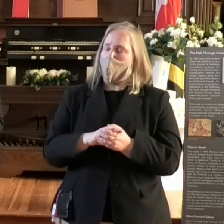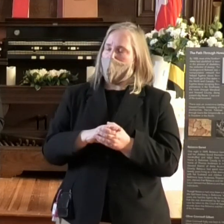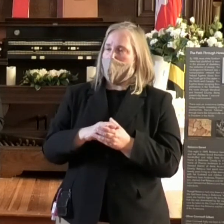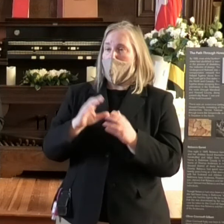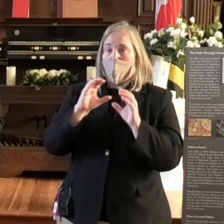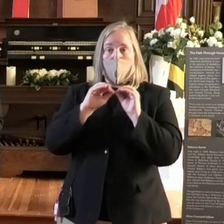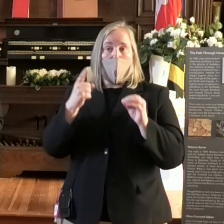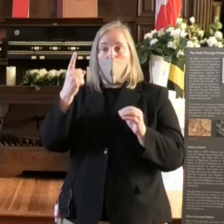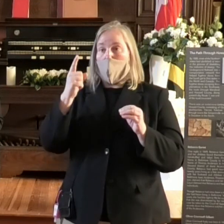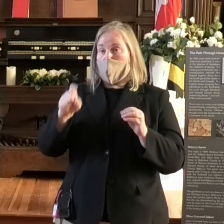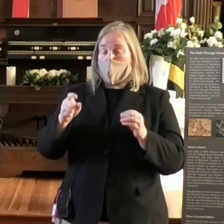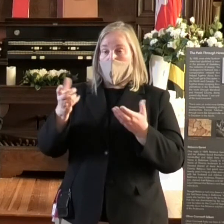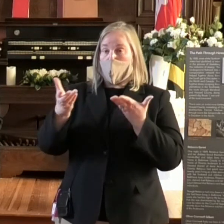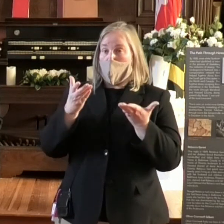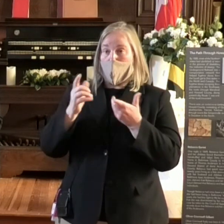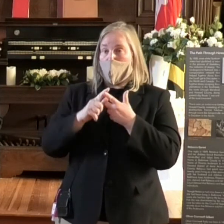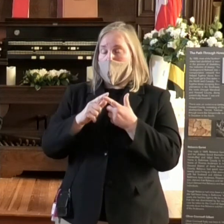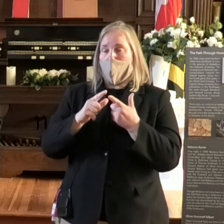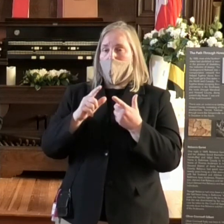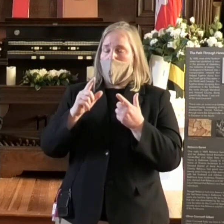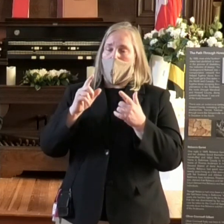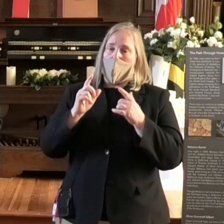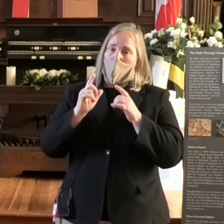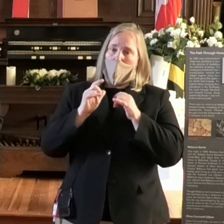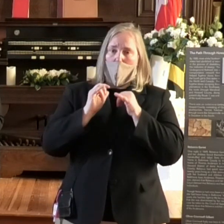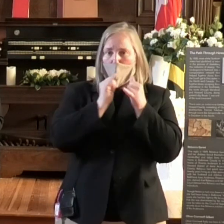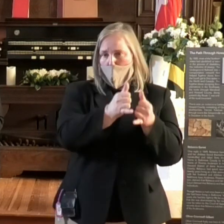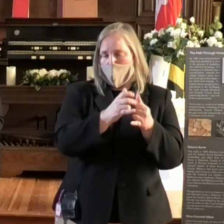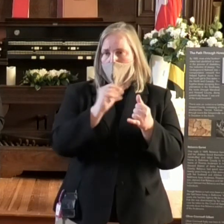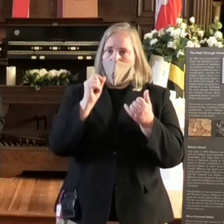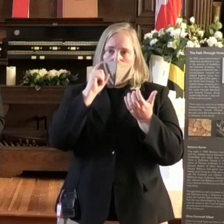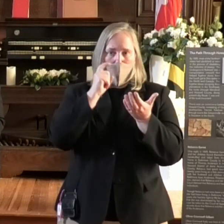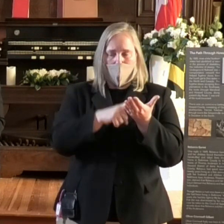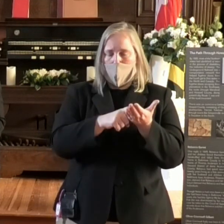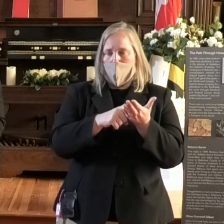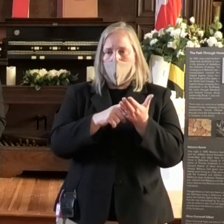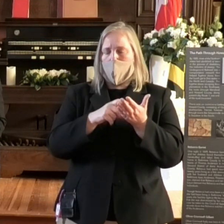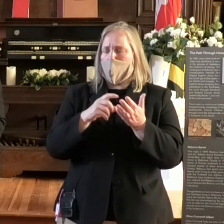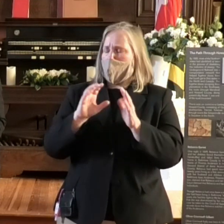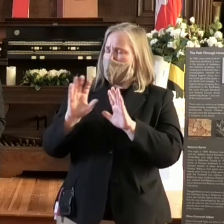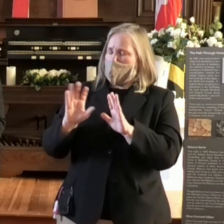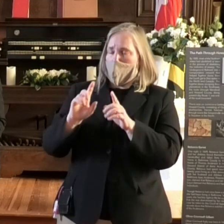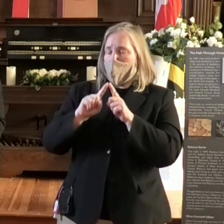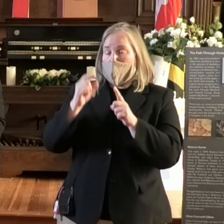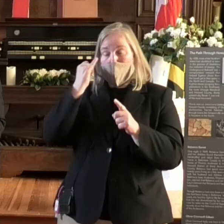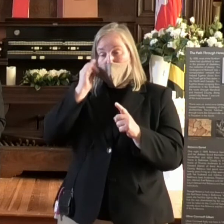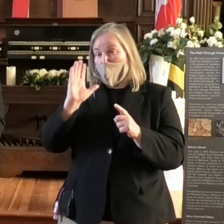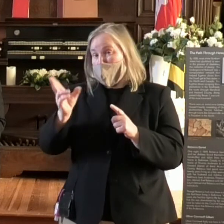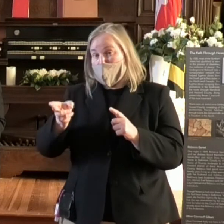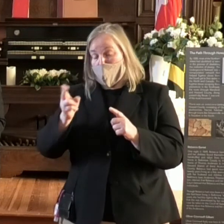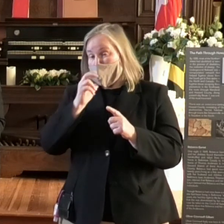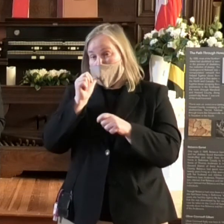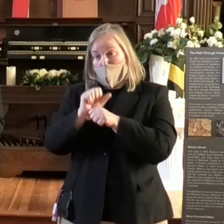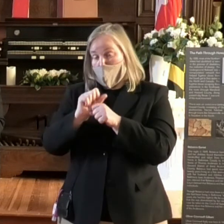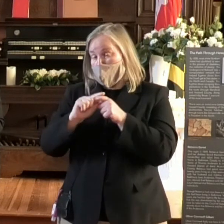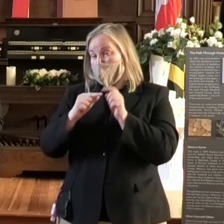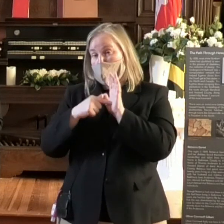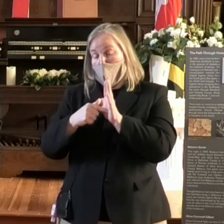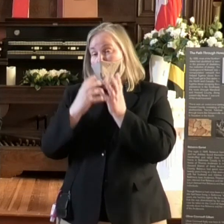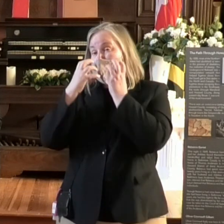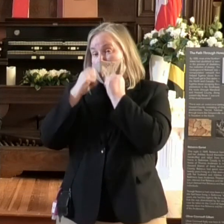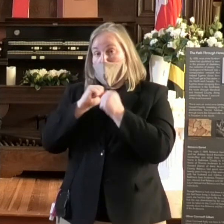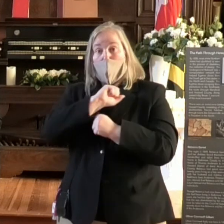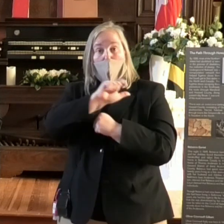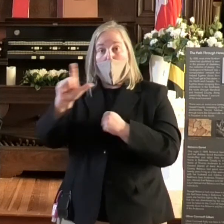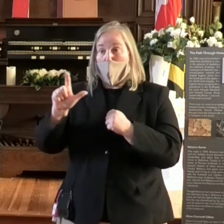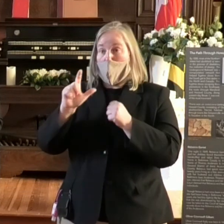Nobody should serve to be awarded or recognized, but if one's history doesn't work to show value of all